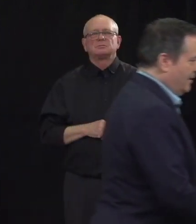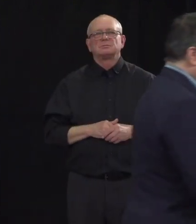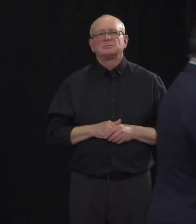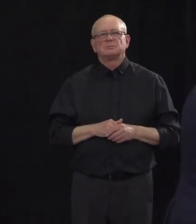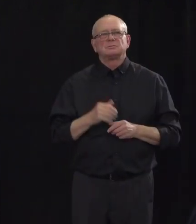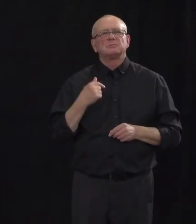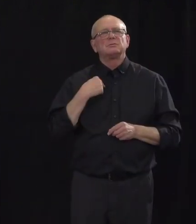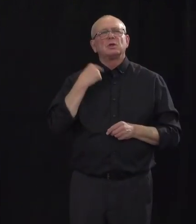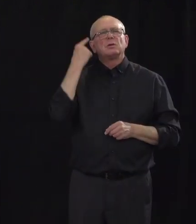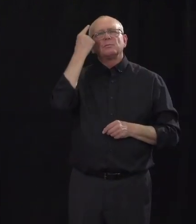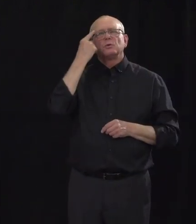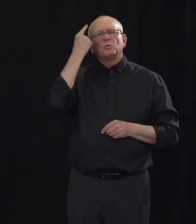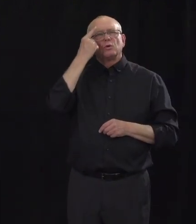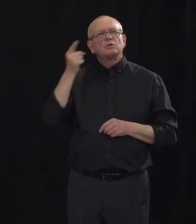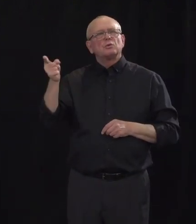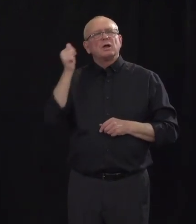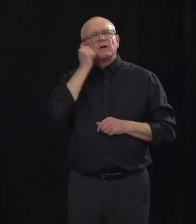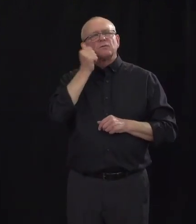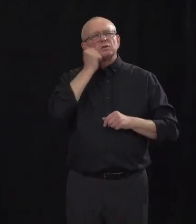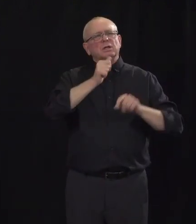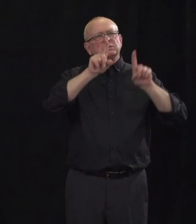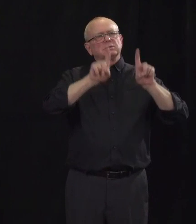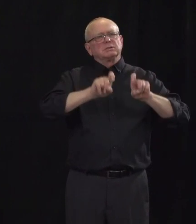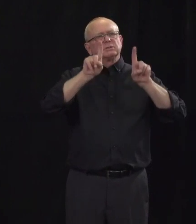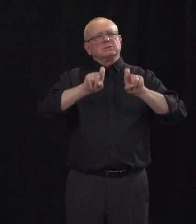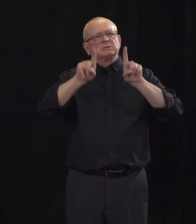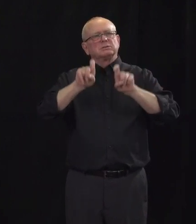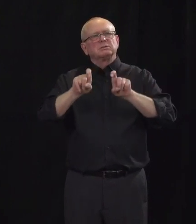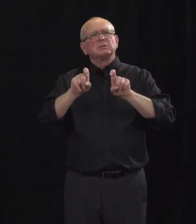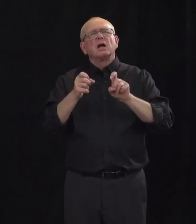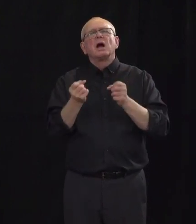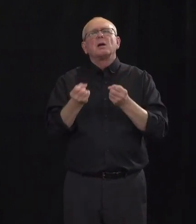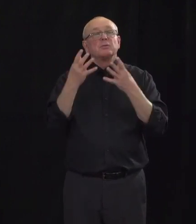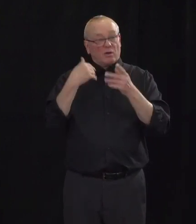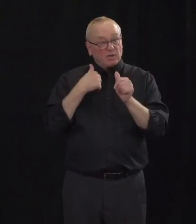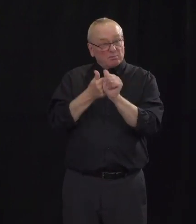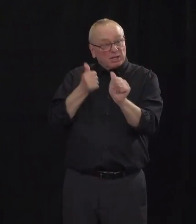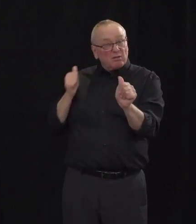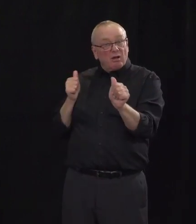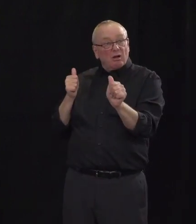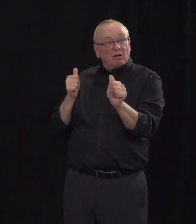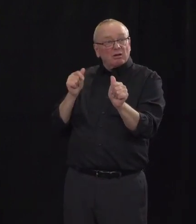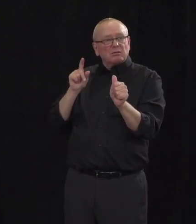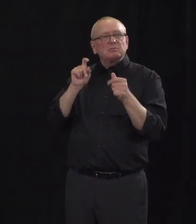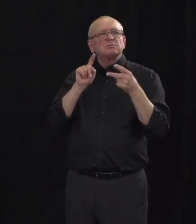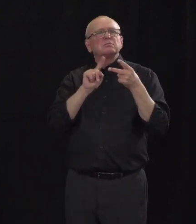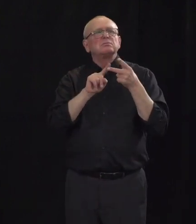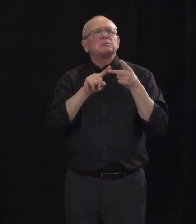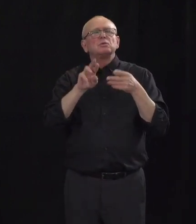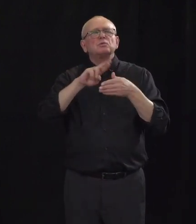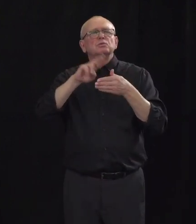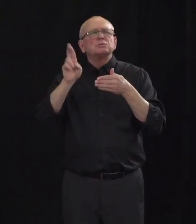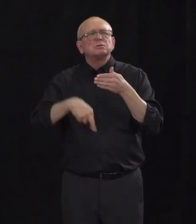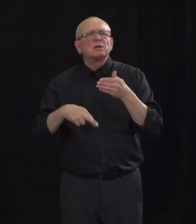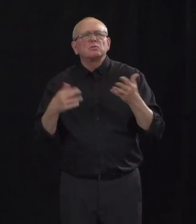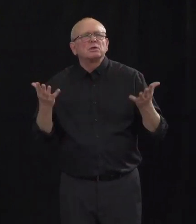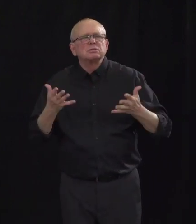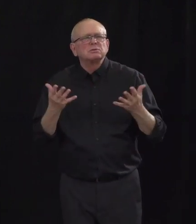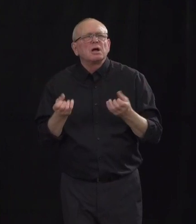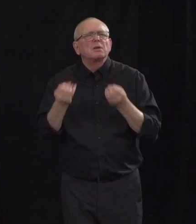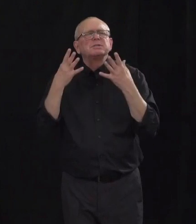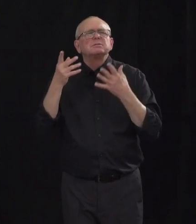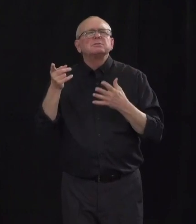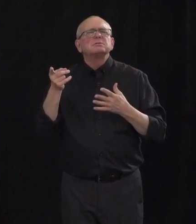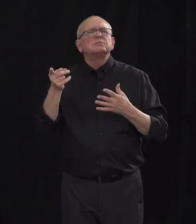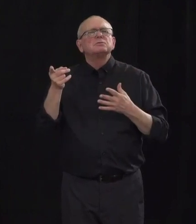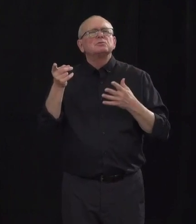there a backlog in testing? And how many results are we waiting for? So thank you. I